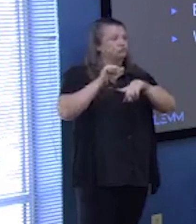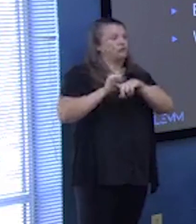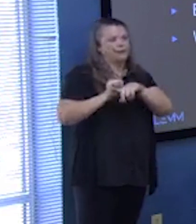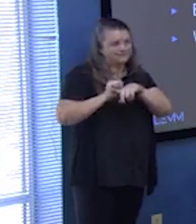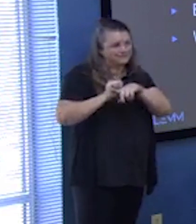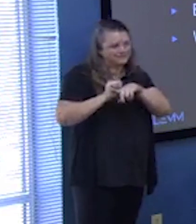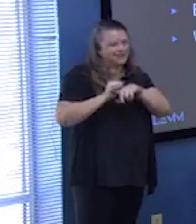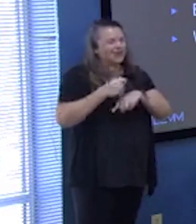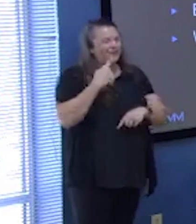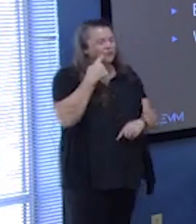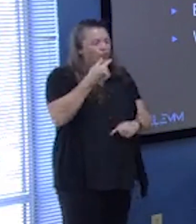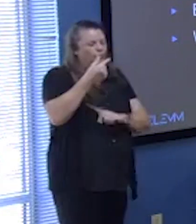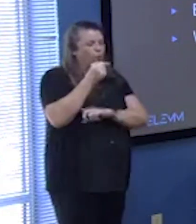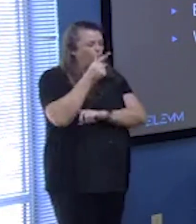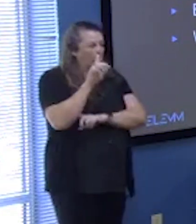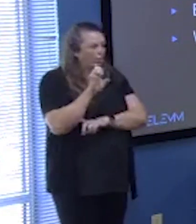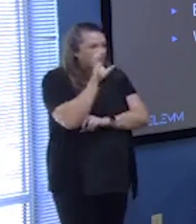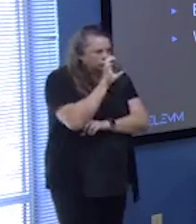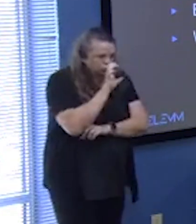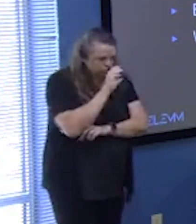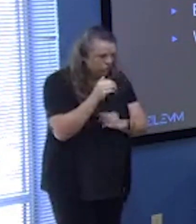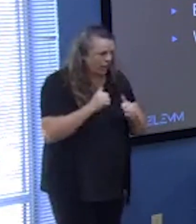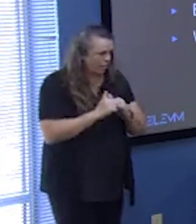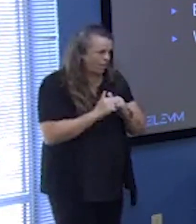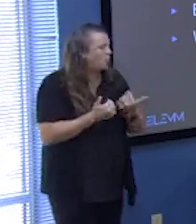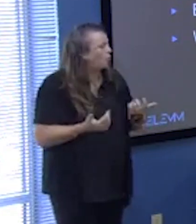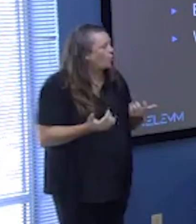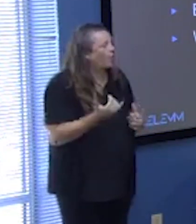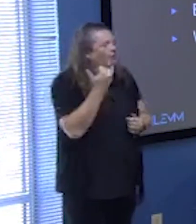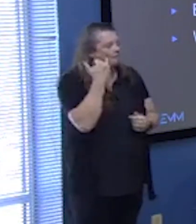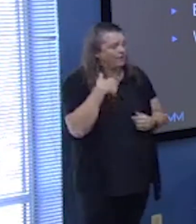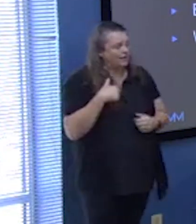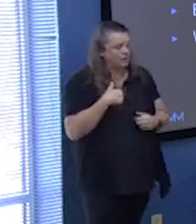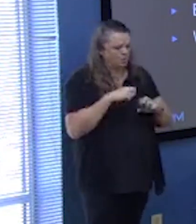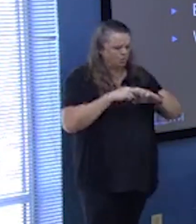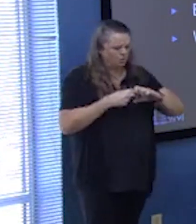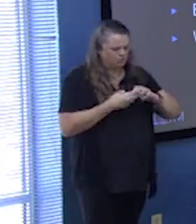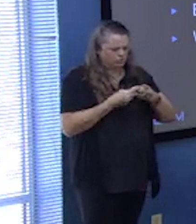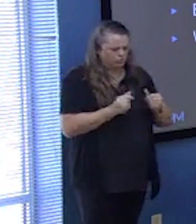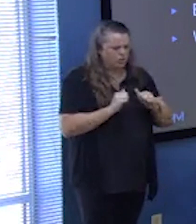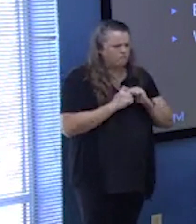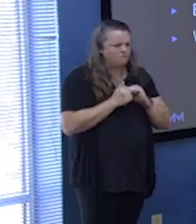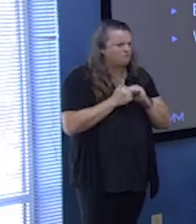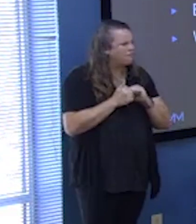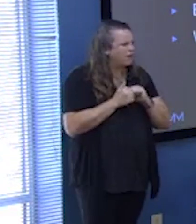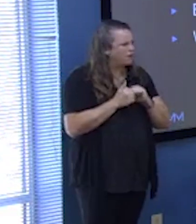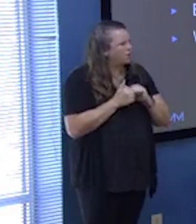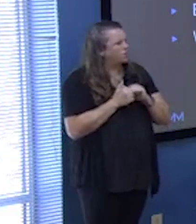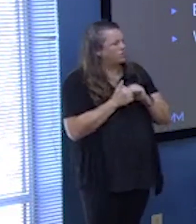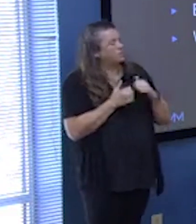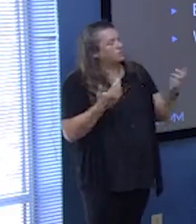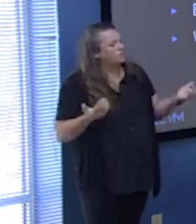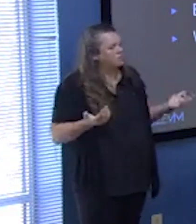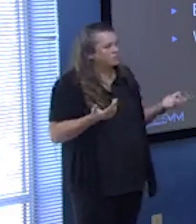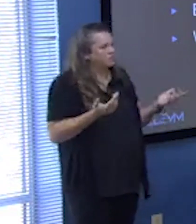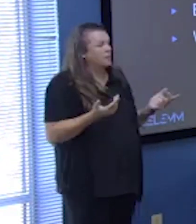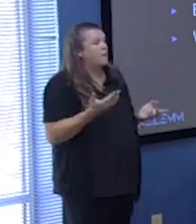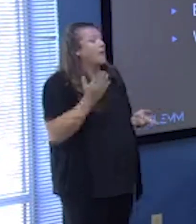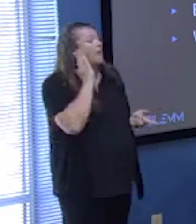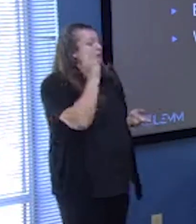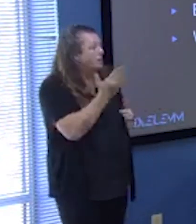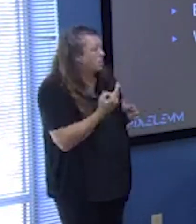when you need to research something, that's fine. But when you need a solution to your problem, eventually you will Pixelemm,